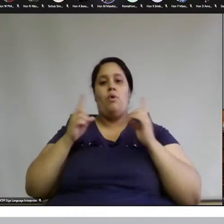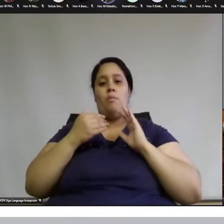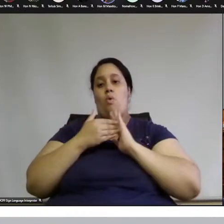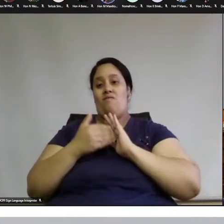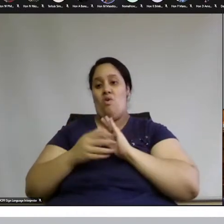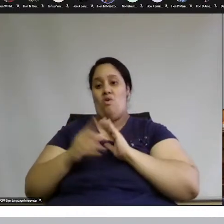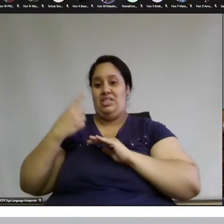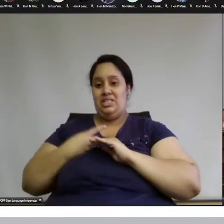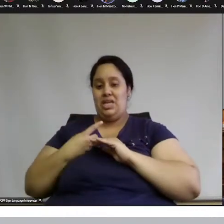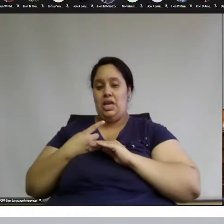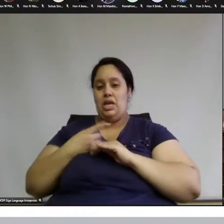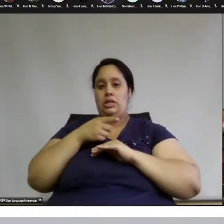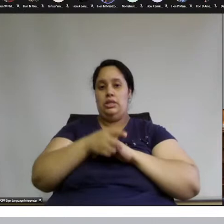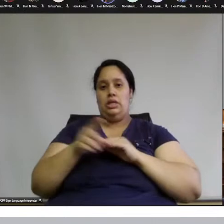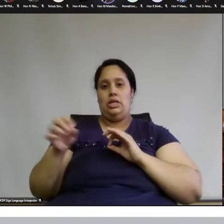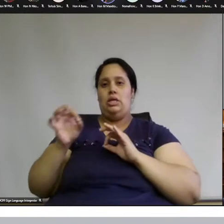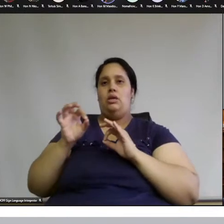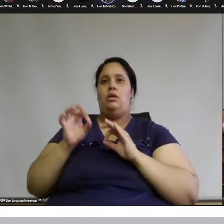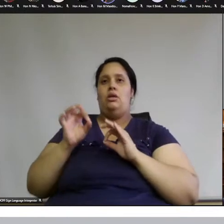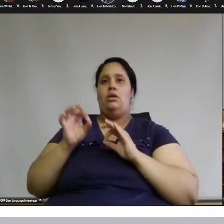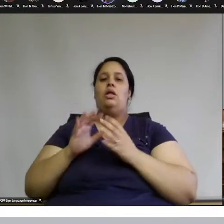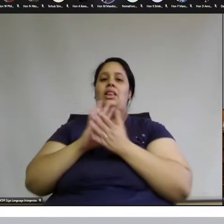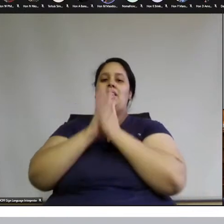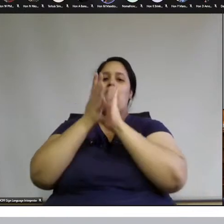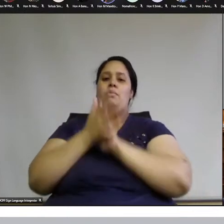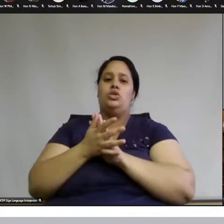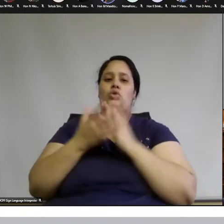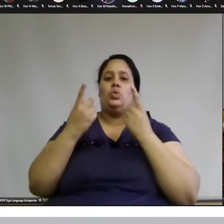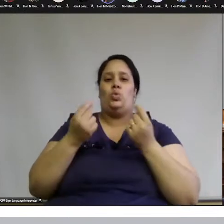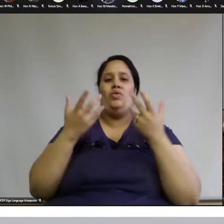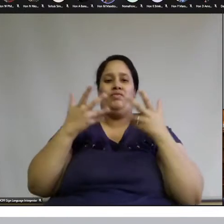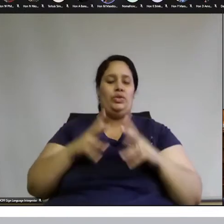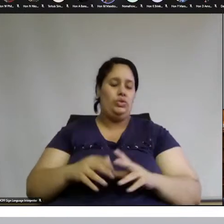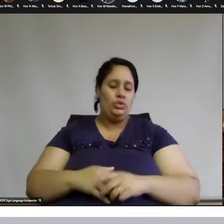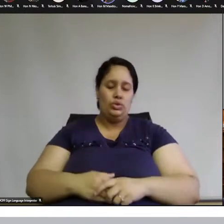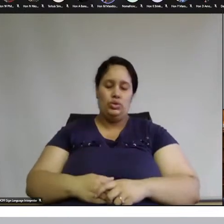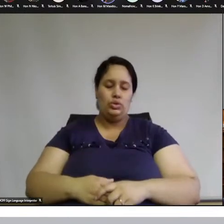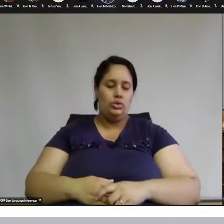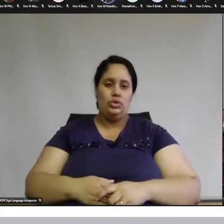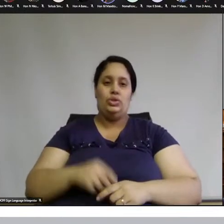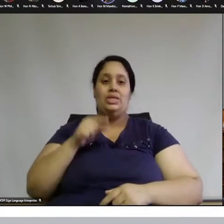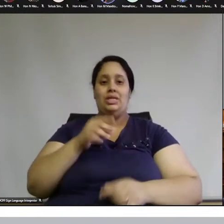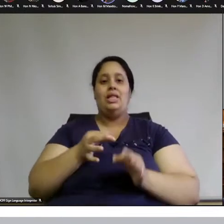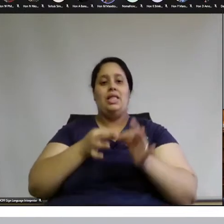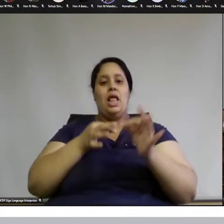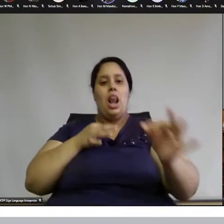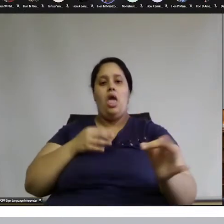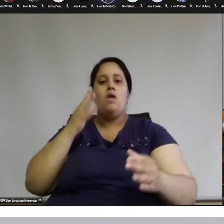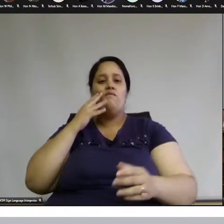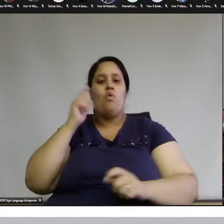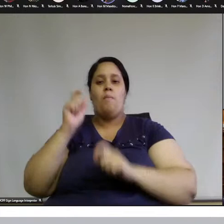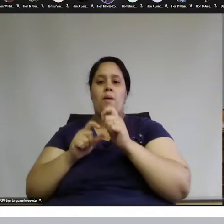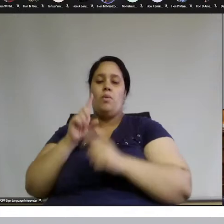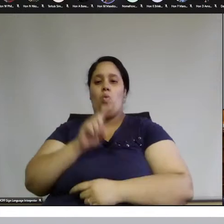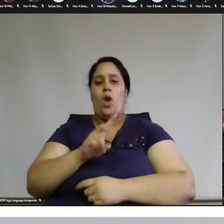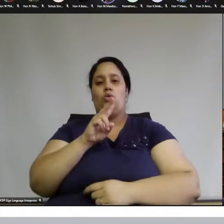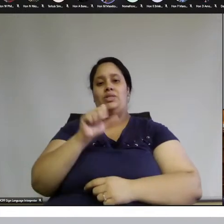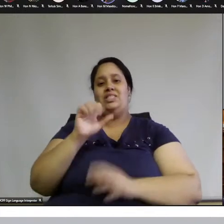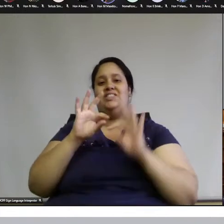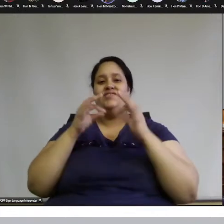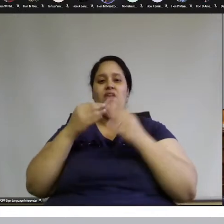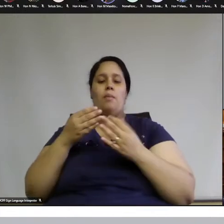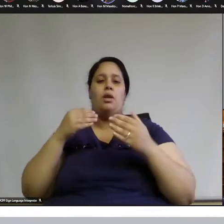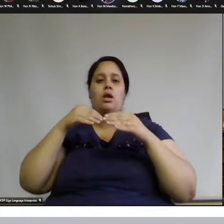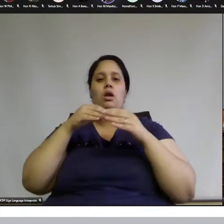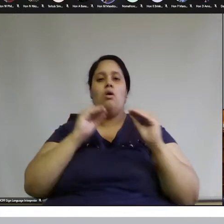this premeditated invasion, damage was done to these units, which will delay the move-in of 126 families